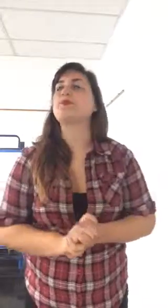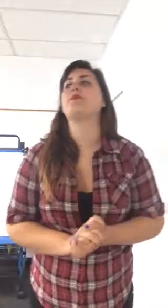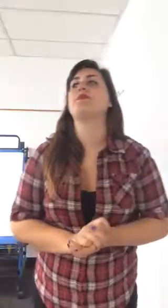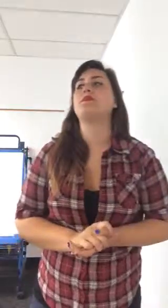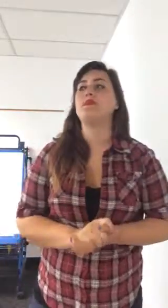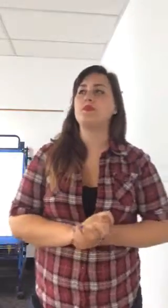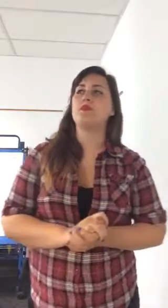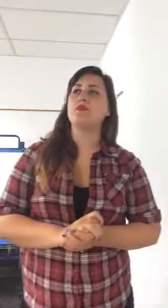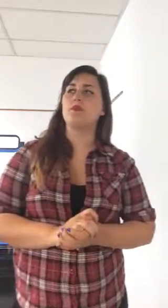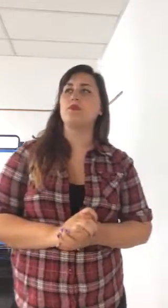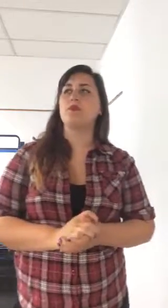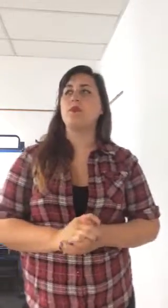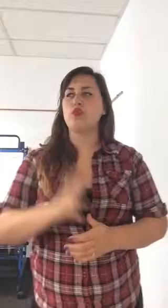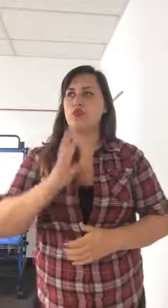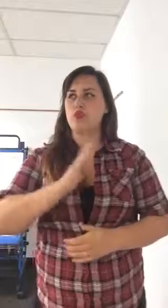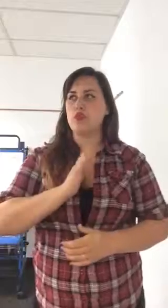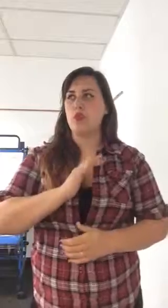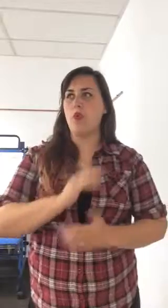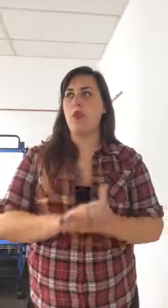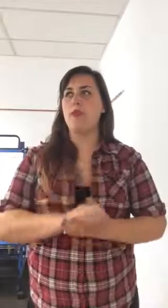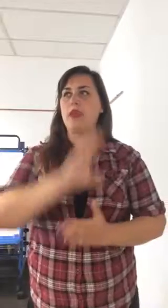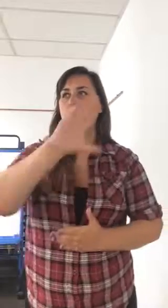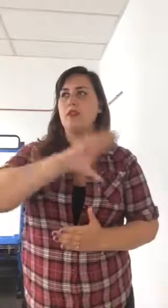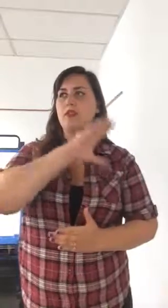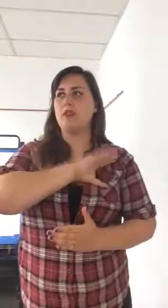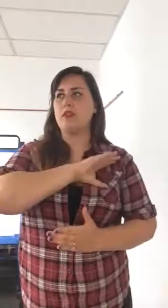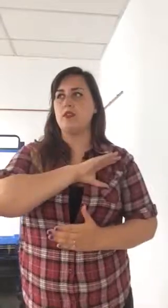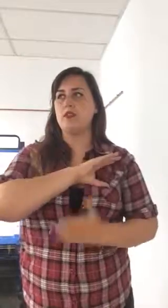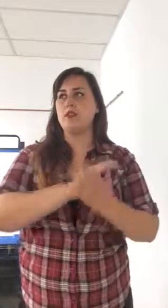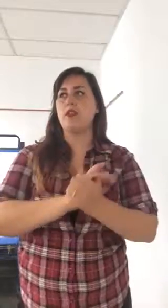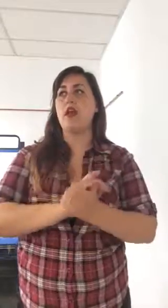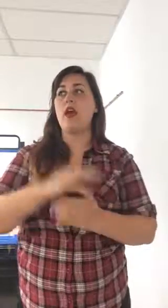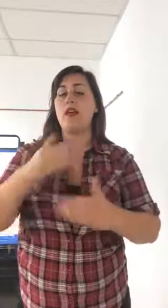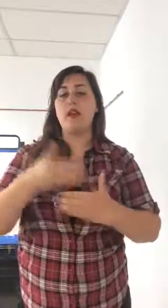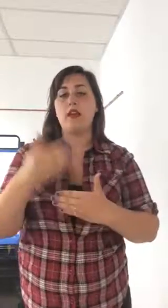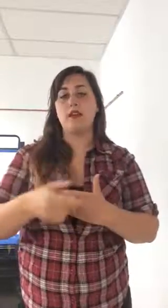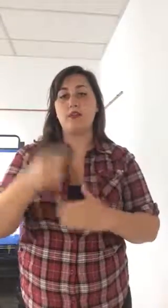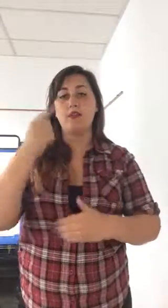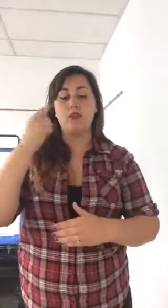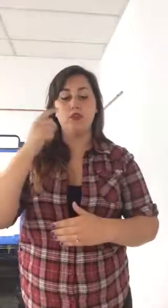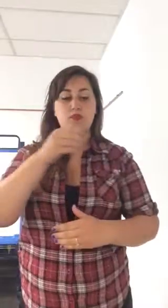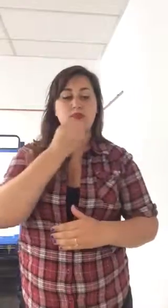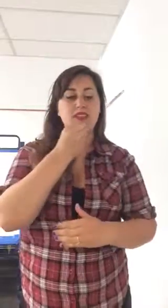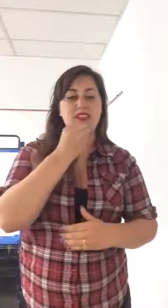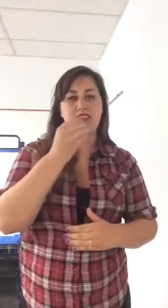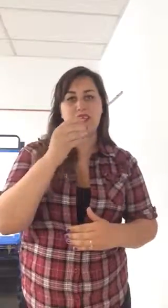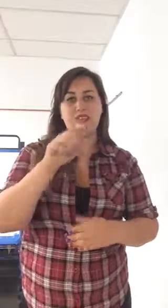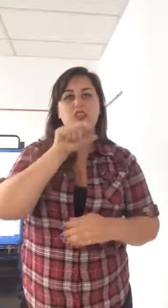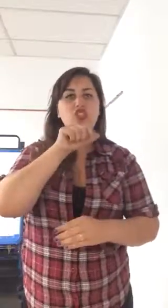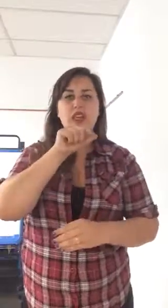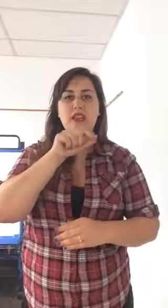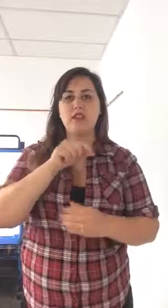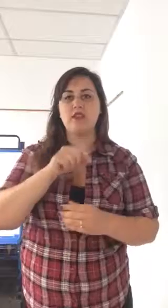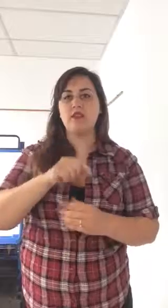characteristics. If you want to see cartilage up close and personal, next time you eat chicken or chicken breast, go down to the very tip of the breast there, and you got that white rubbery